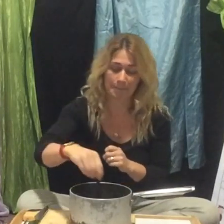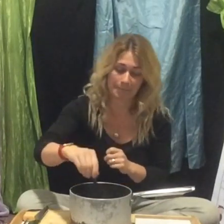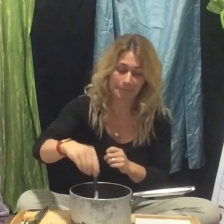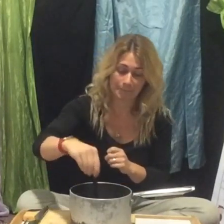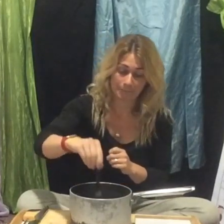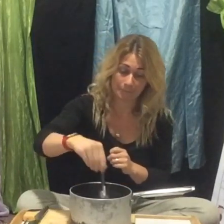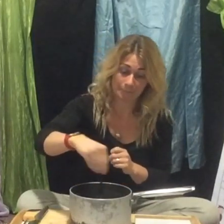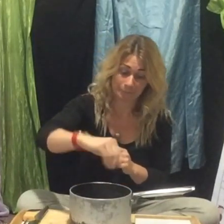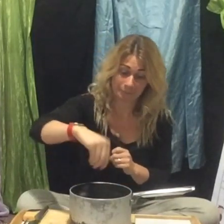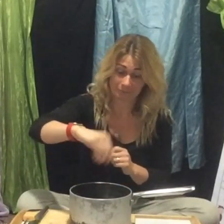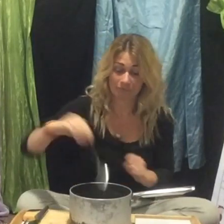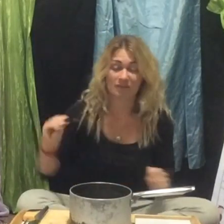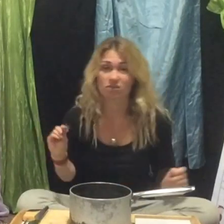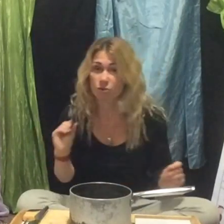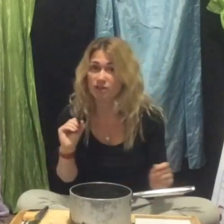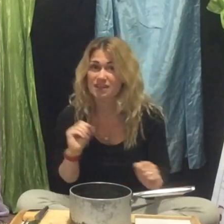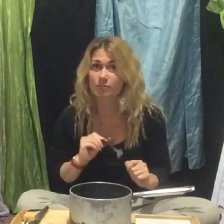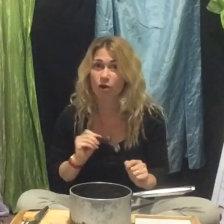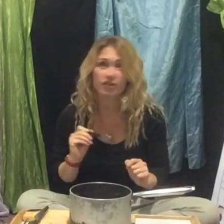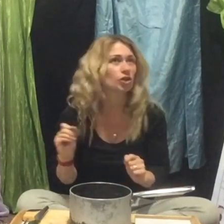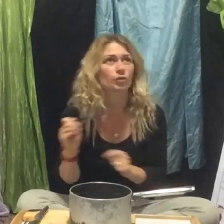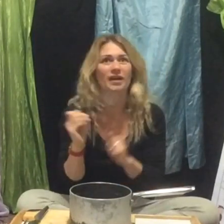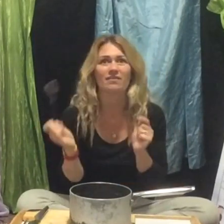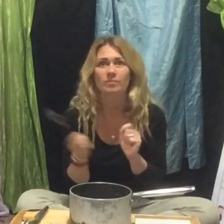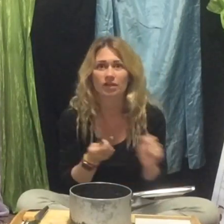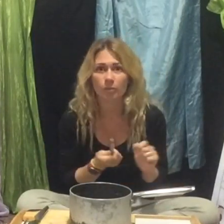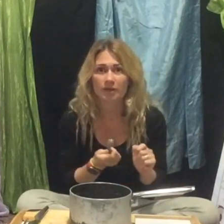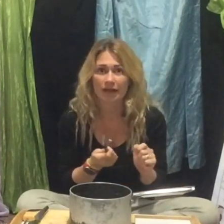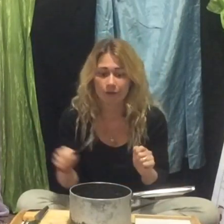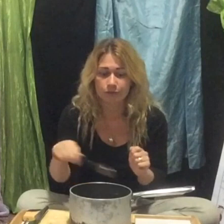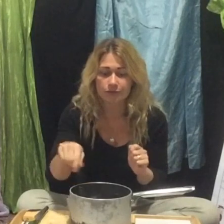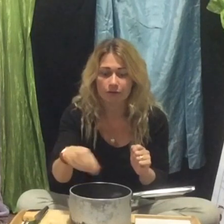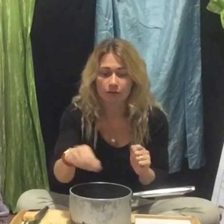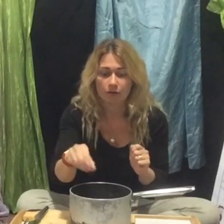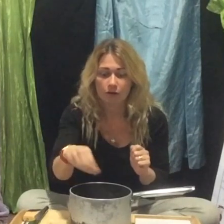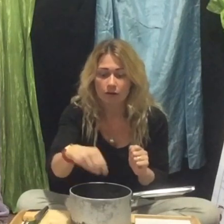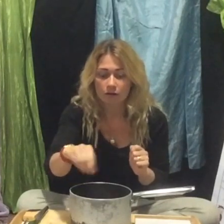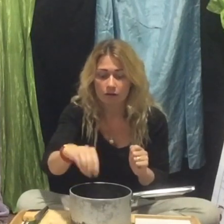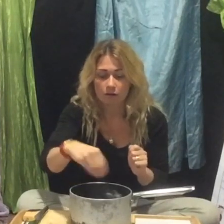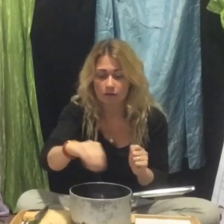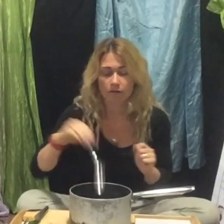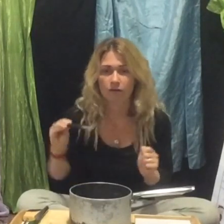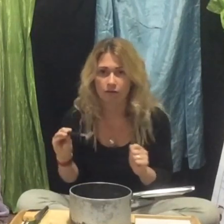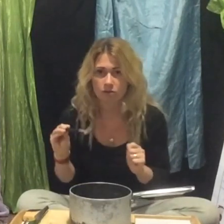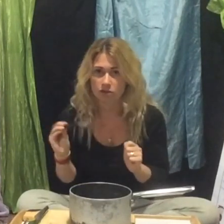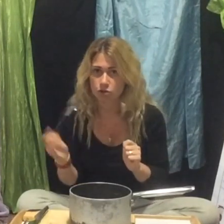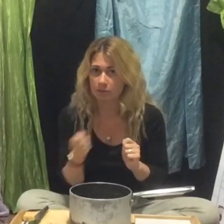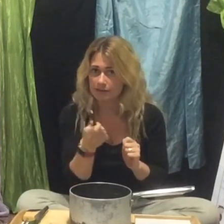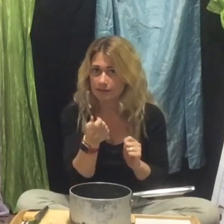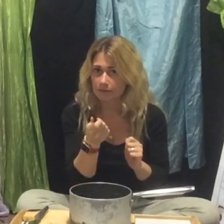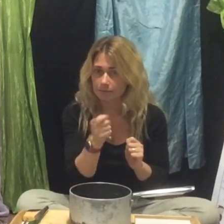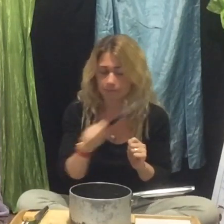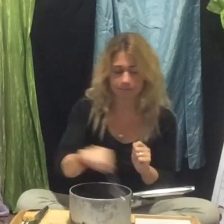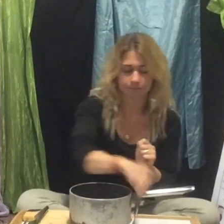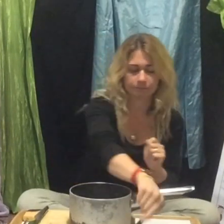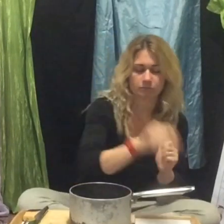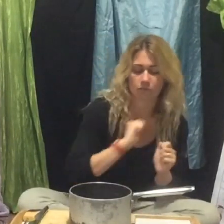If you're doing this in the morning, you could wake everybody up in the house. because he shouldn't be asleep.